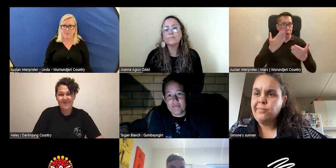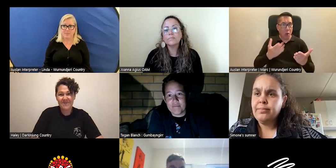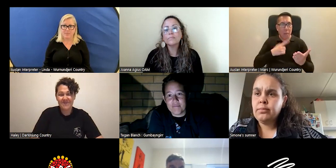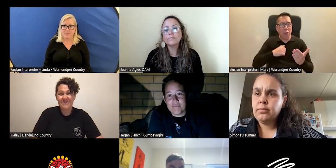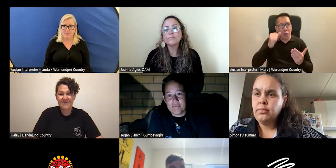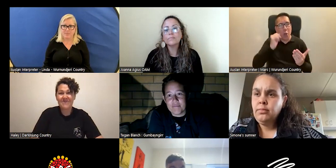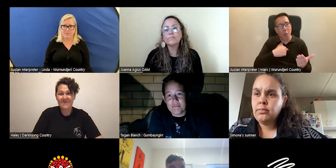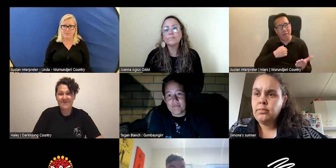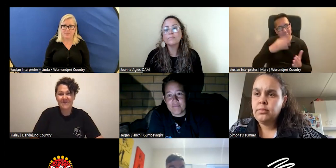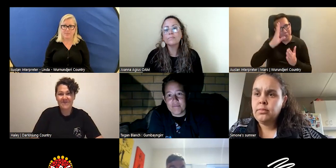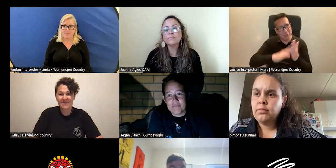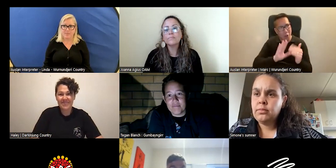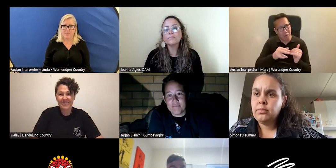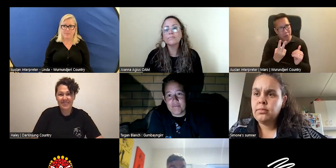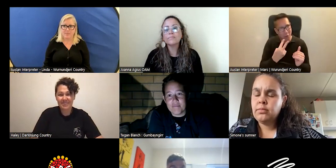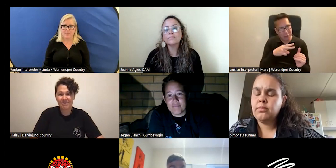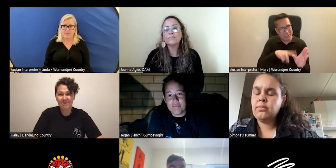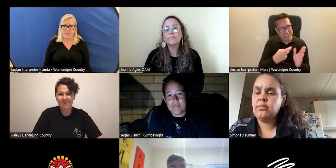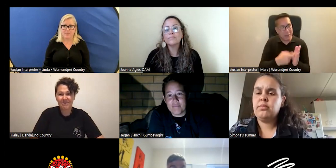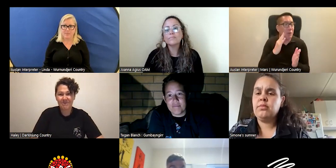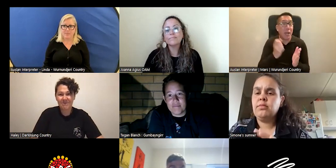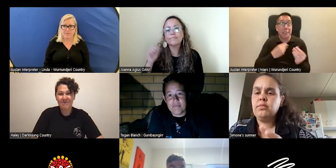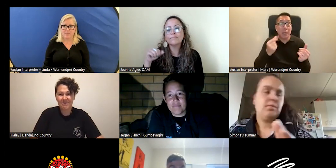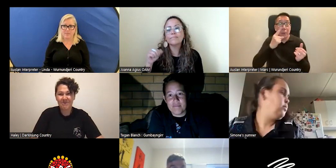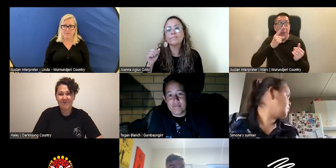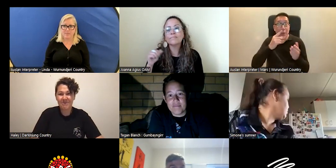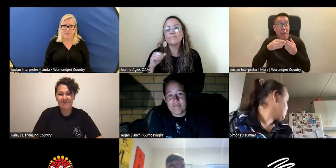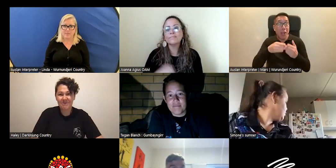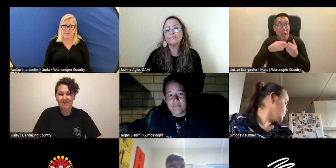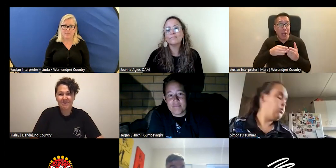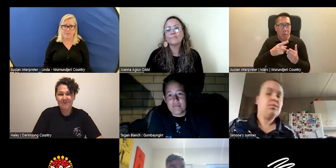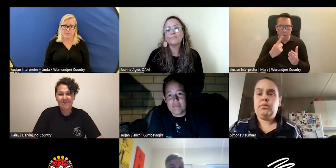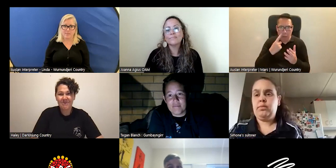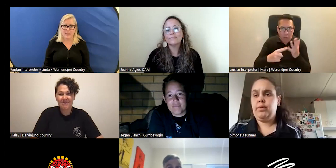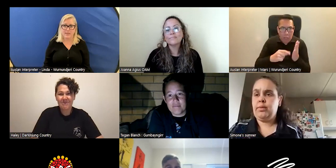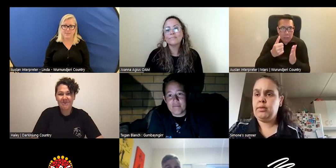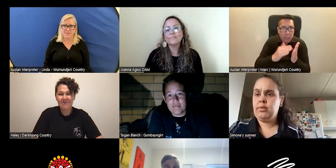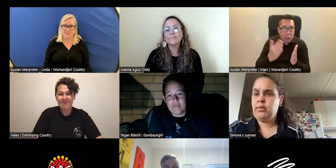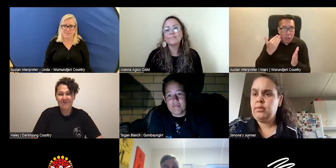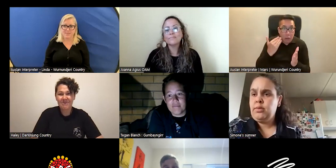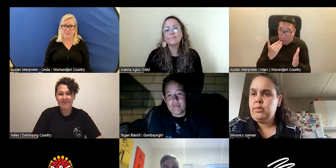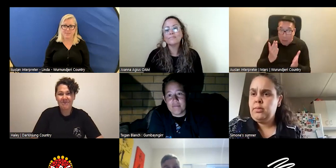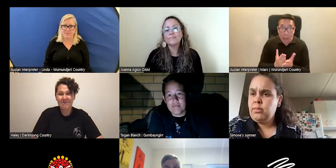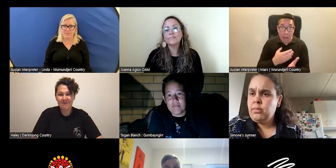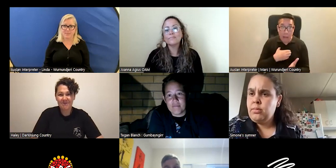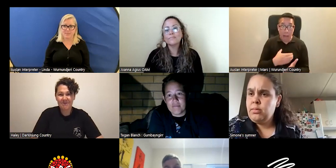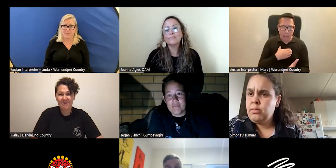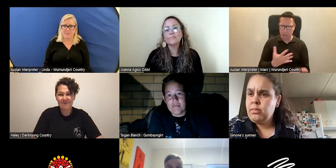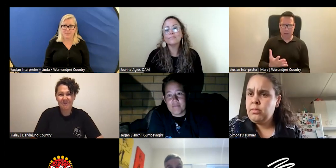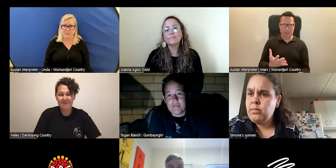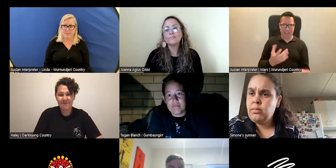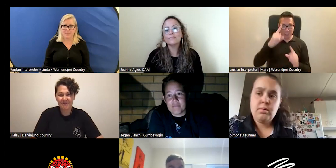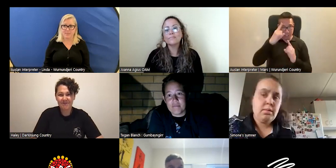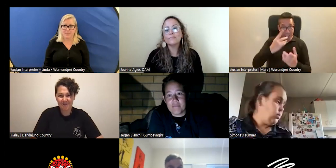years. But some people who have migrated here might only hear it for the first time 6 months ago. And so, understanding